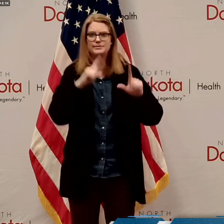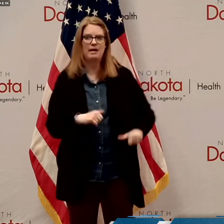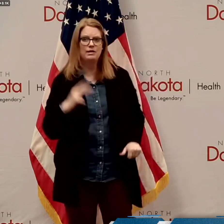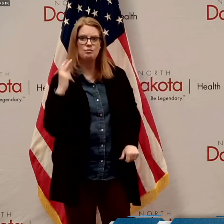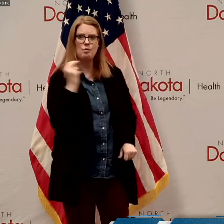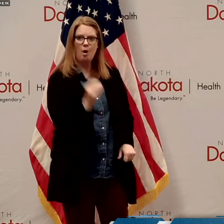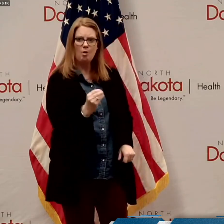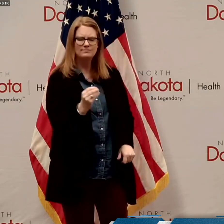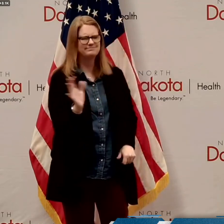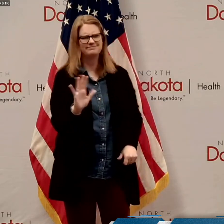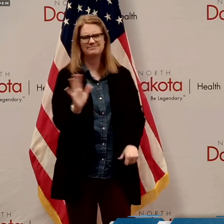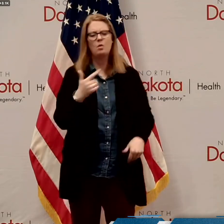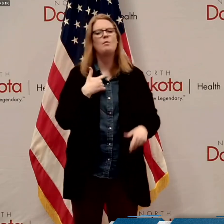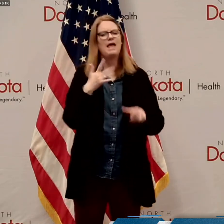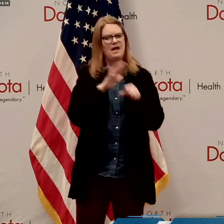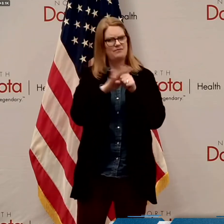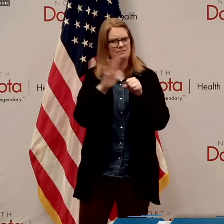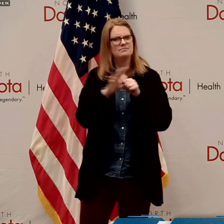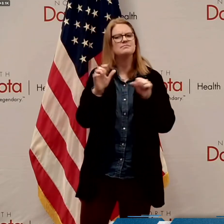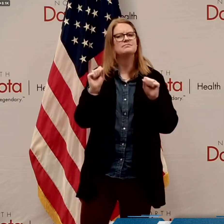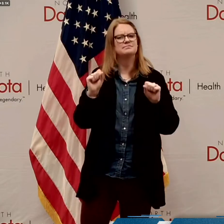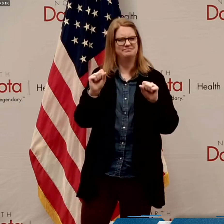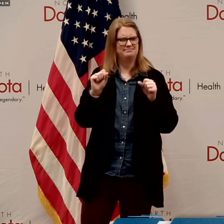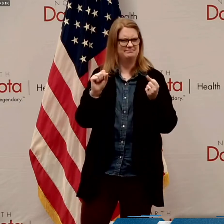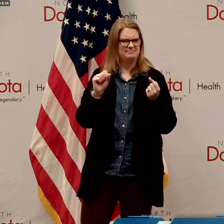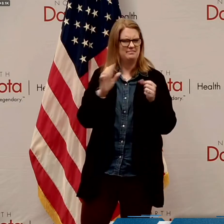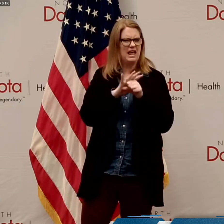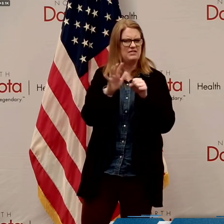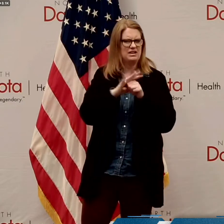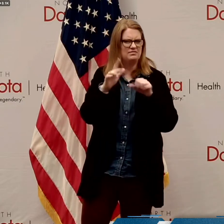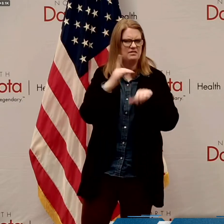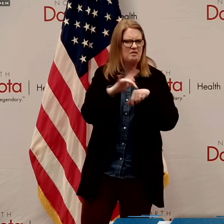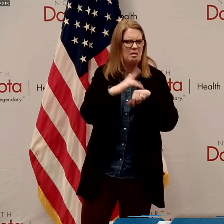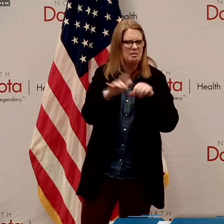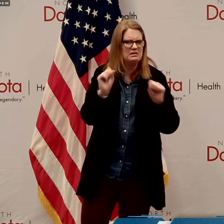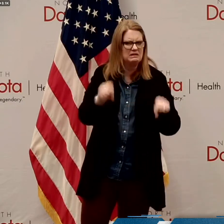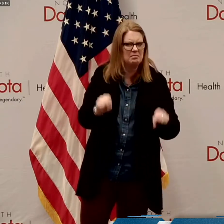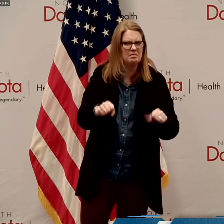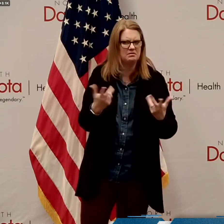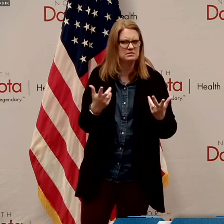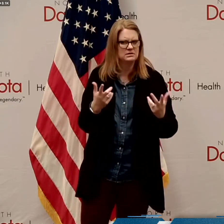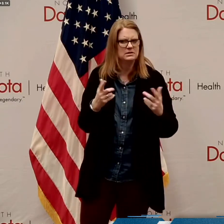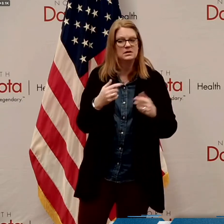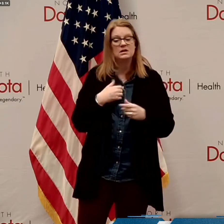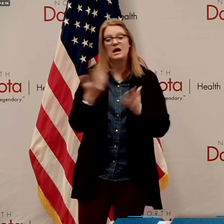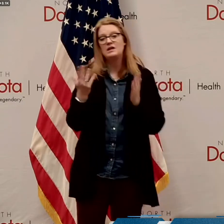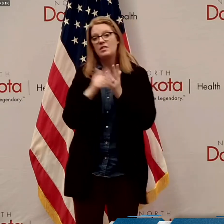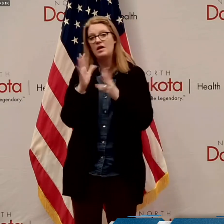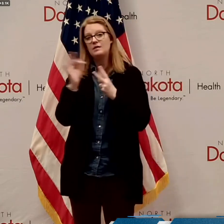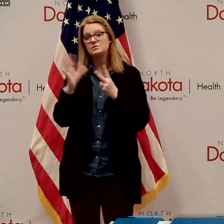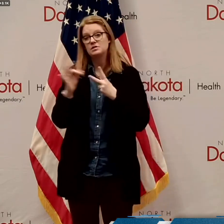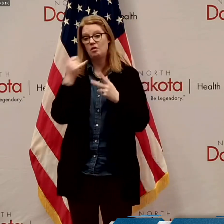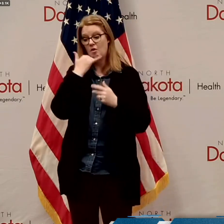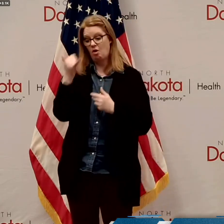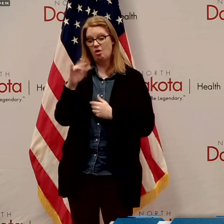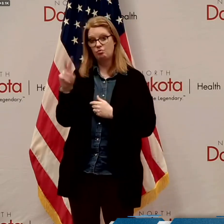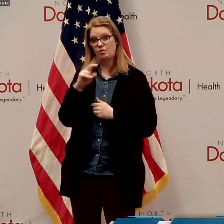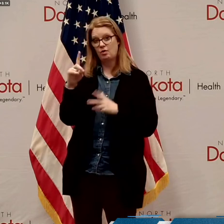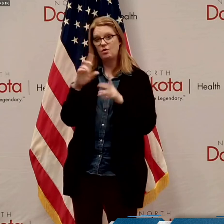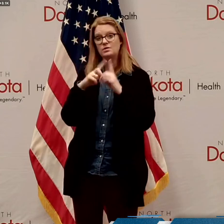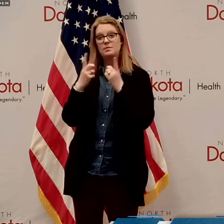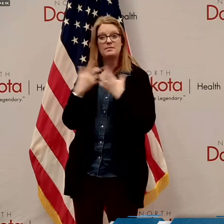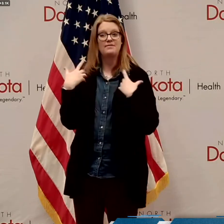enough testing capacity. So if you have wanted to get tested and couldn't, another option for you right now is call the North Dakota